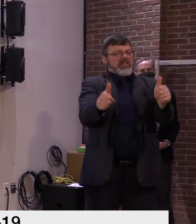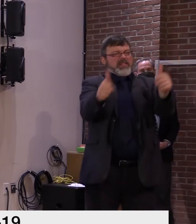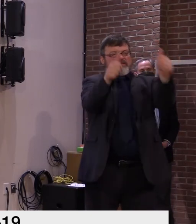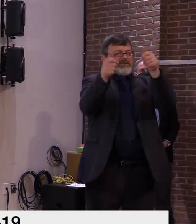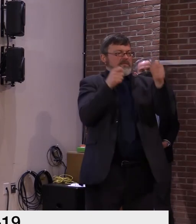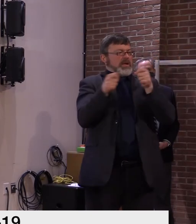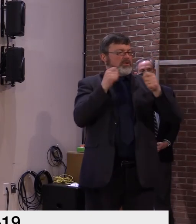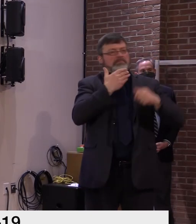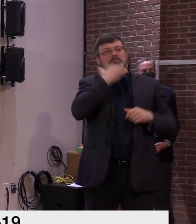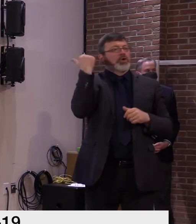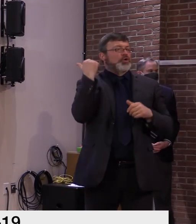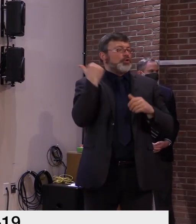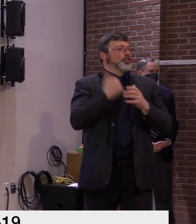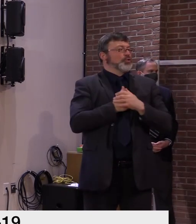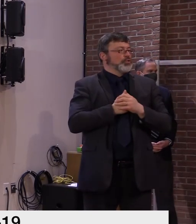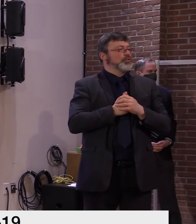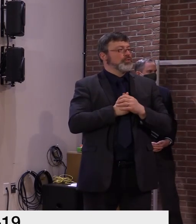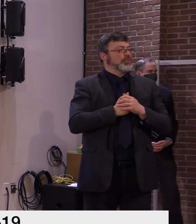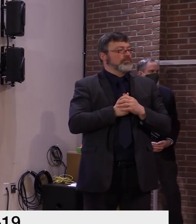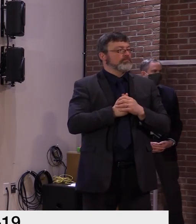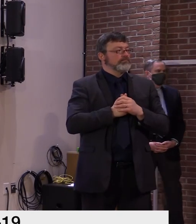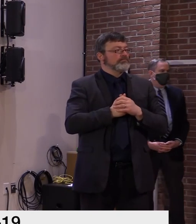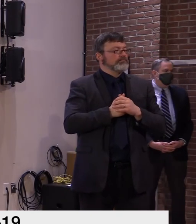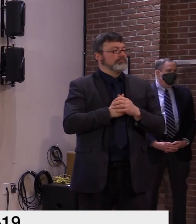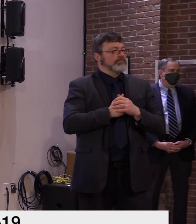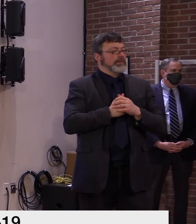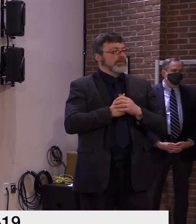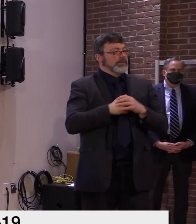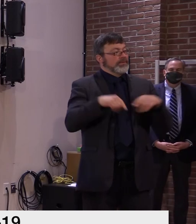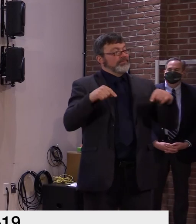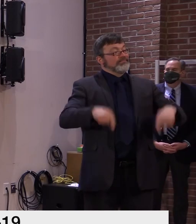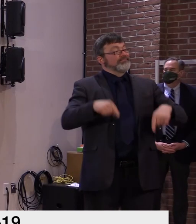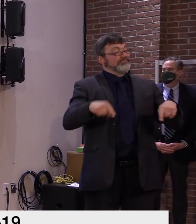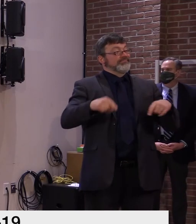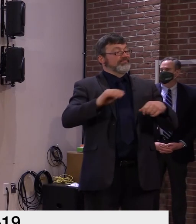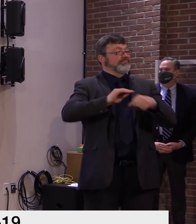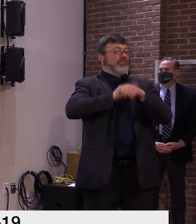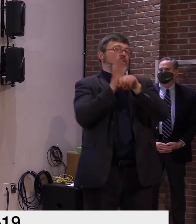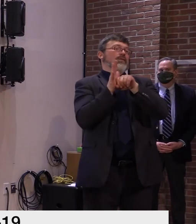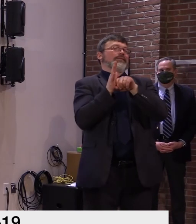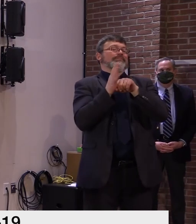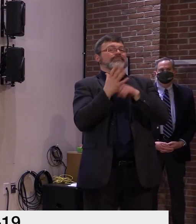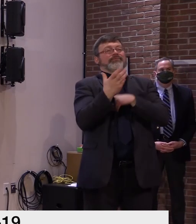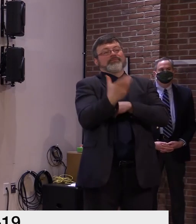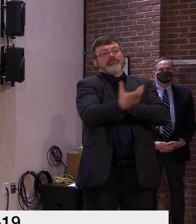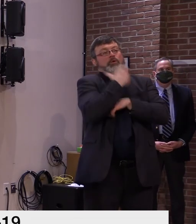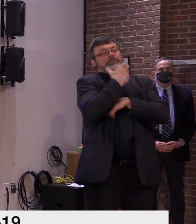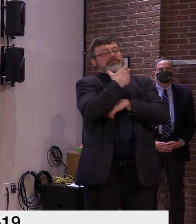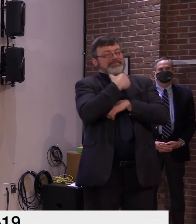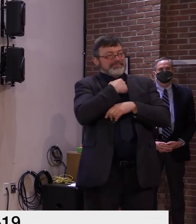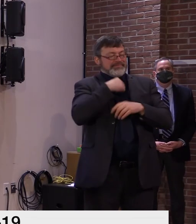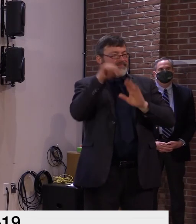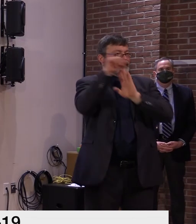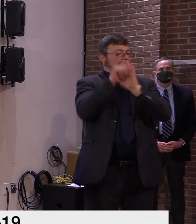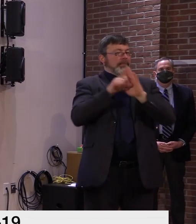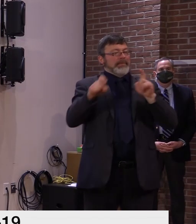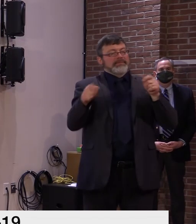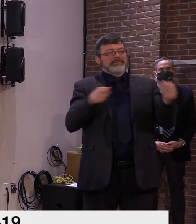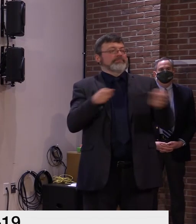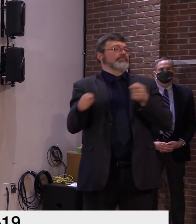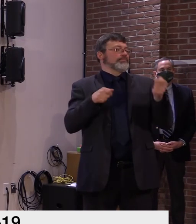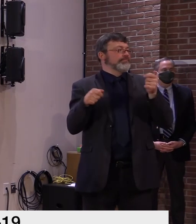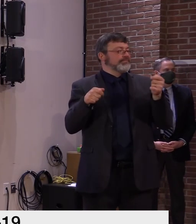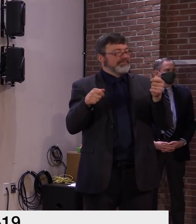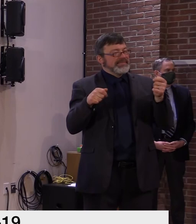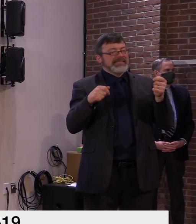to be coming out of this pandemic. And I suspect, you know, by the fall, we'll be well beyond coming out